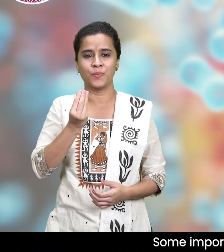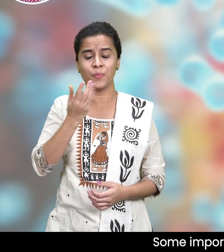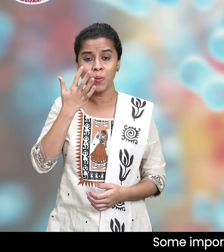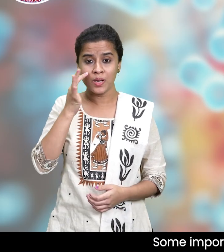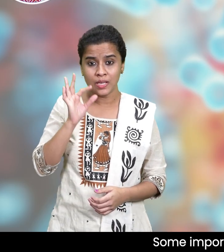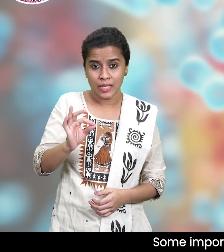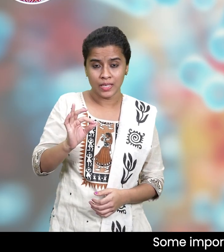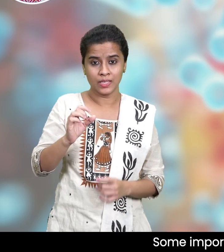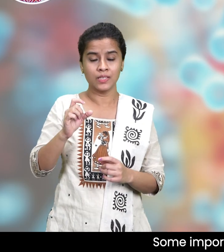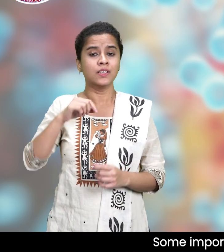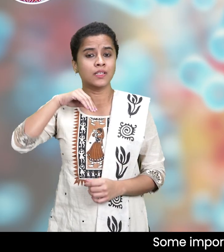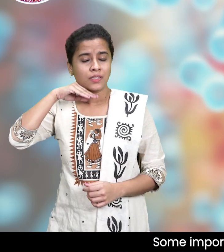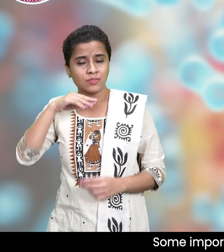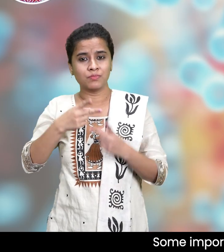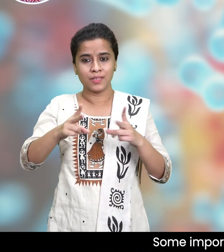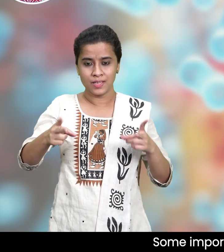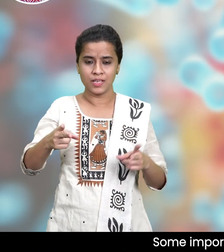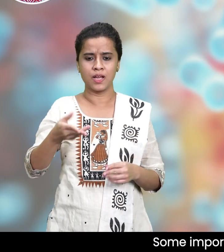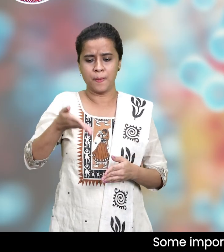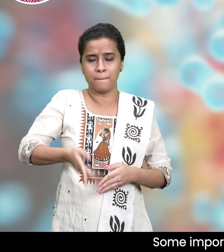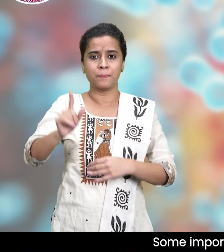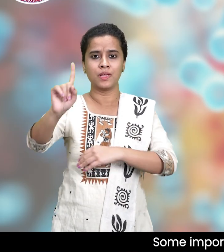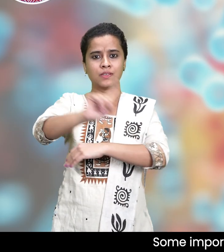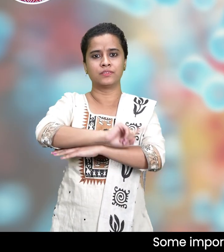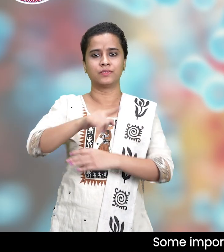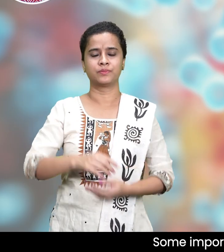Some important diseases of the present day.